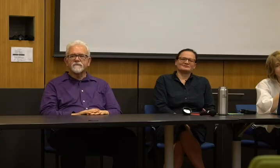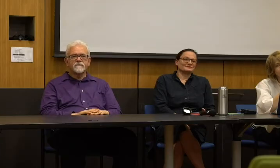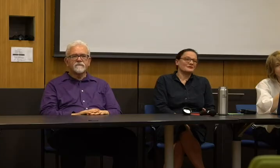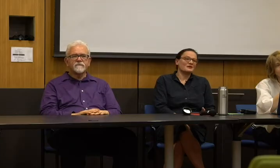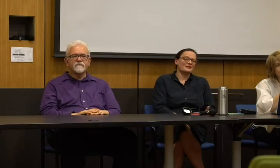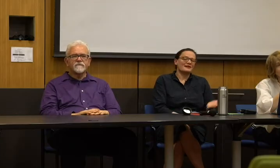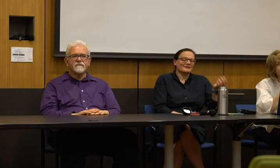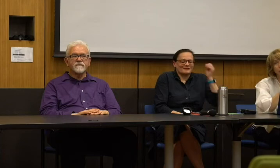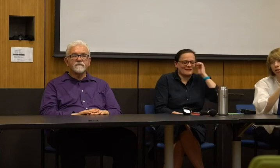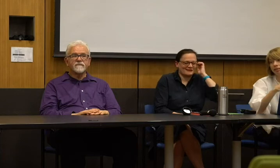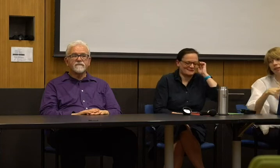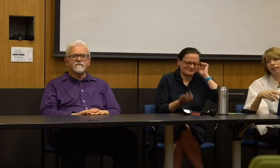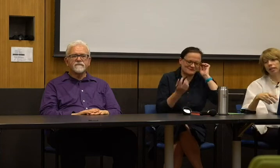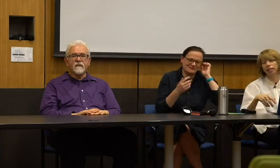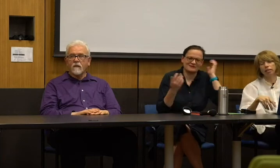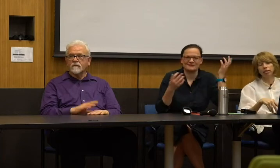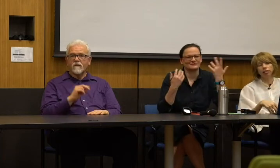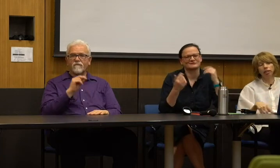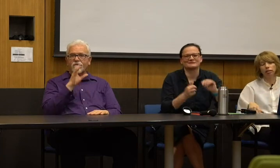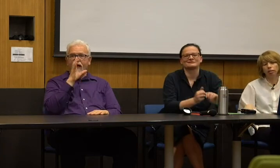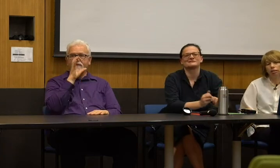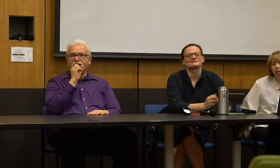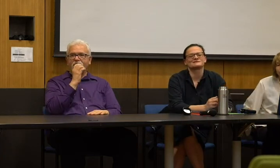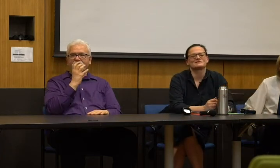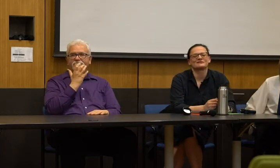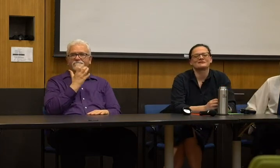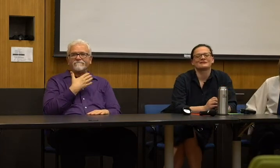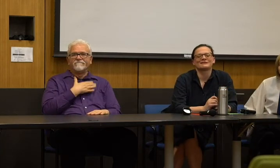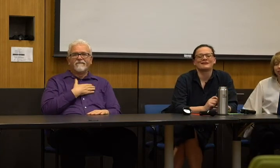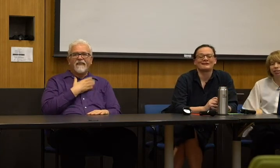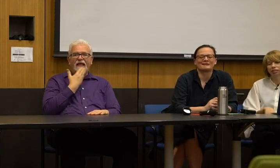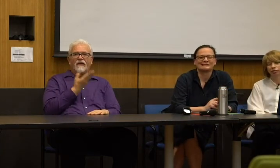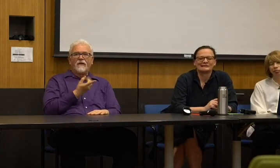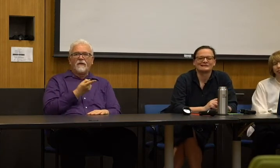Sorry. No, thank you. No, thank you. Fascinating. For no.